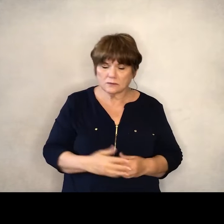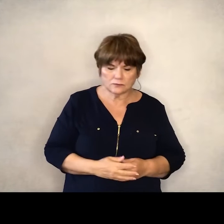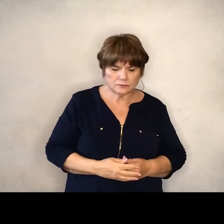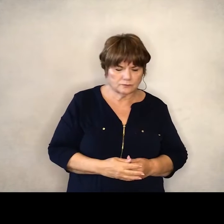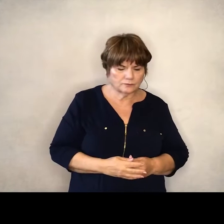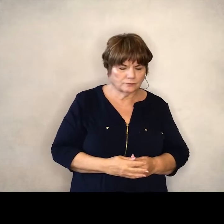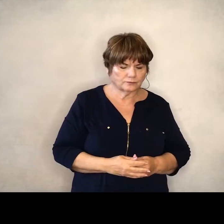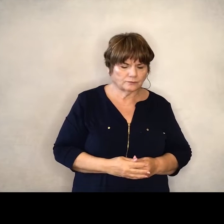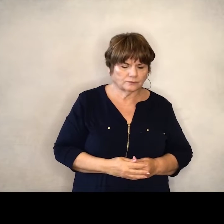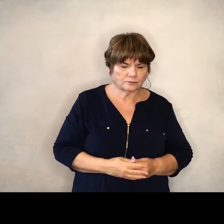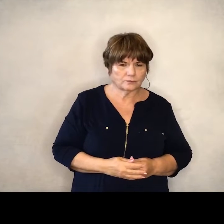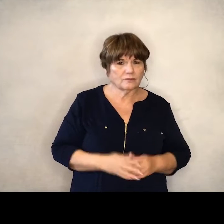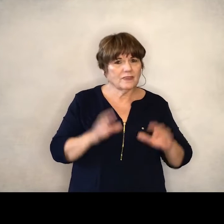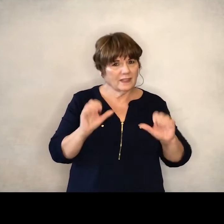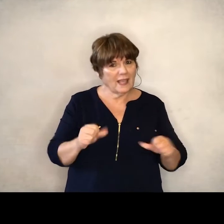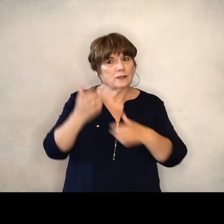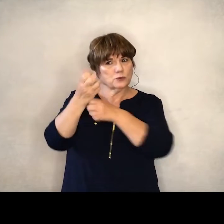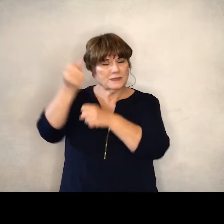Can we trust him?"